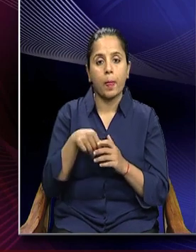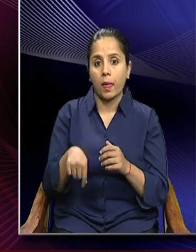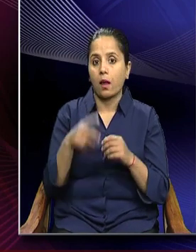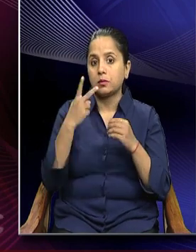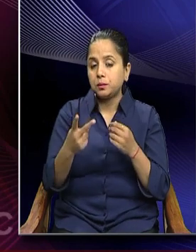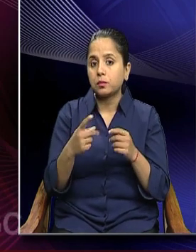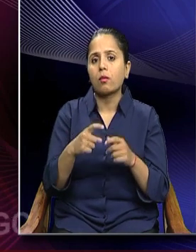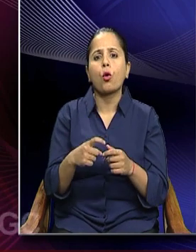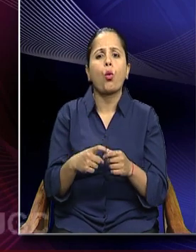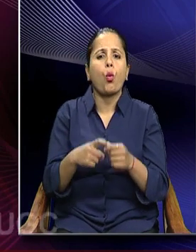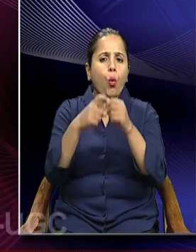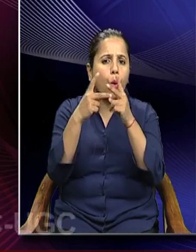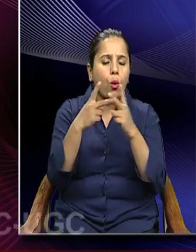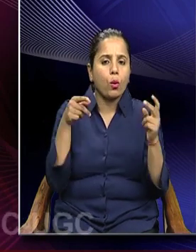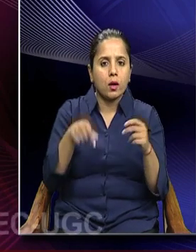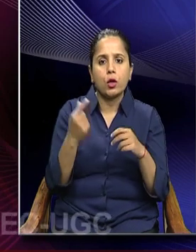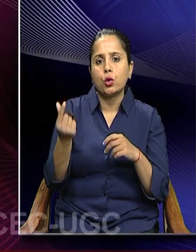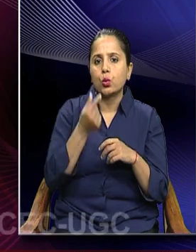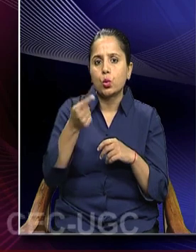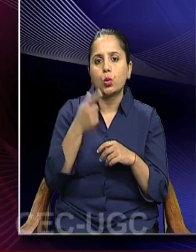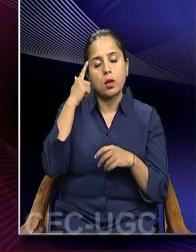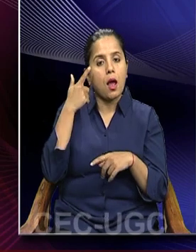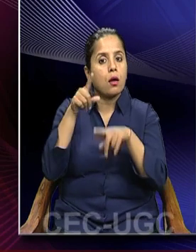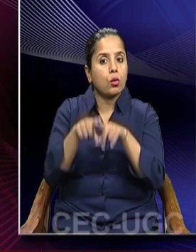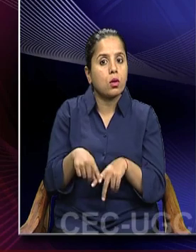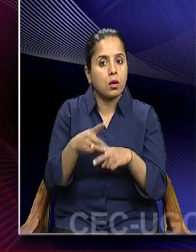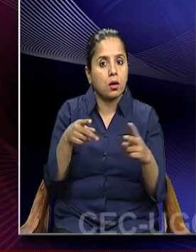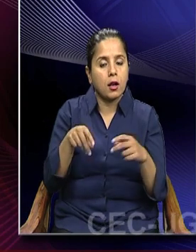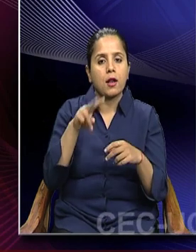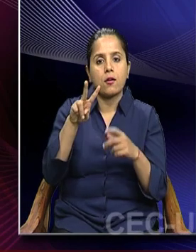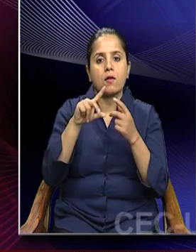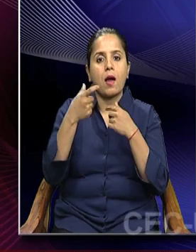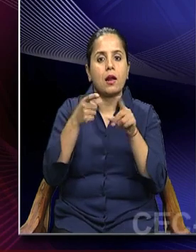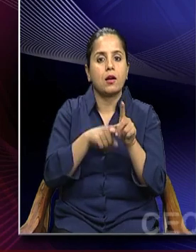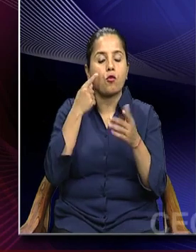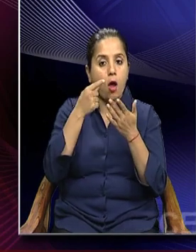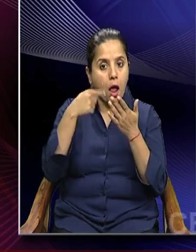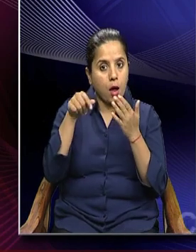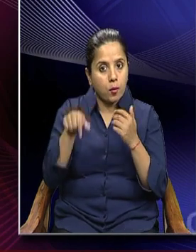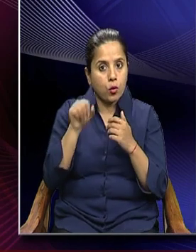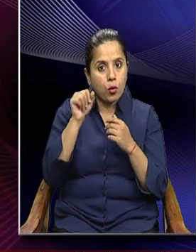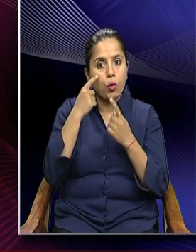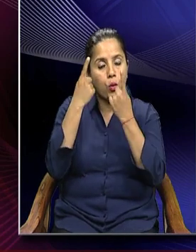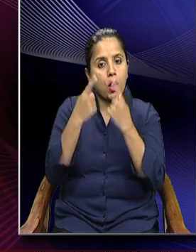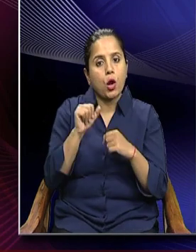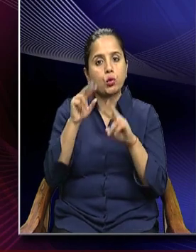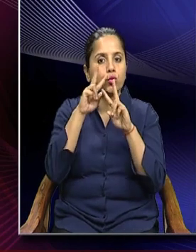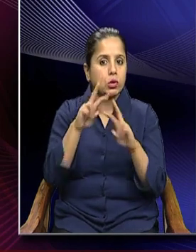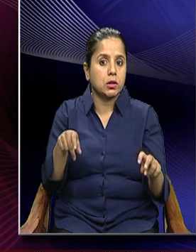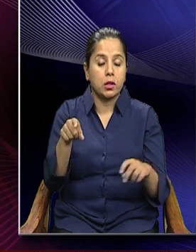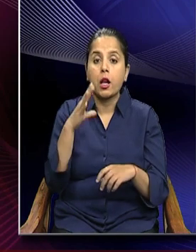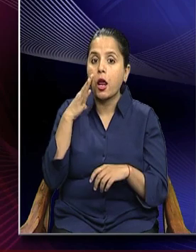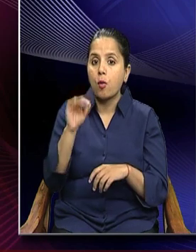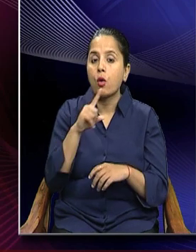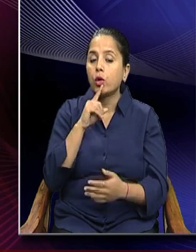Quantitative researchers utilize reliability and validity as criteria for evaluating their research. This is crucial